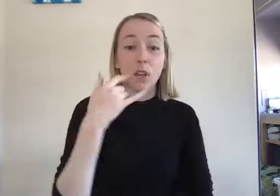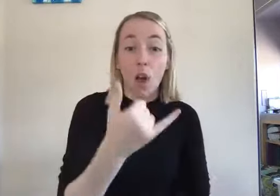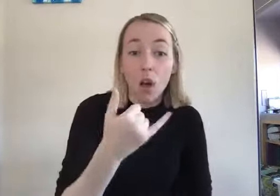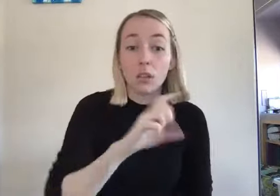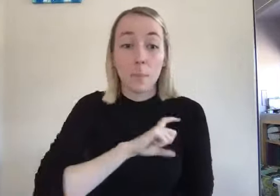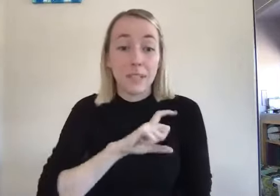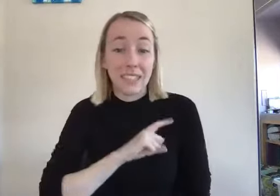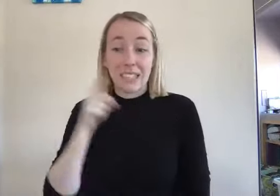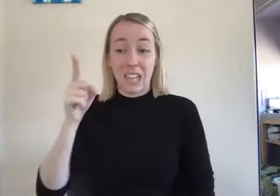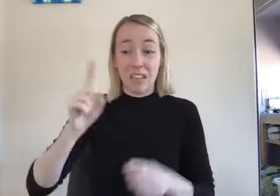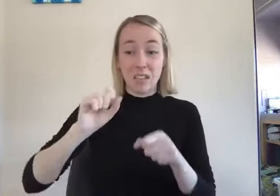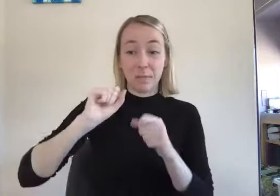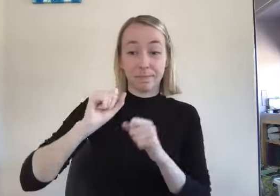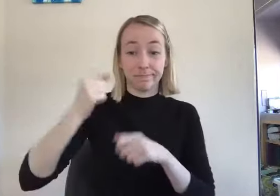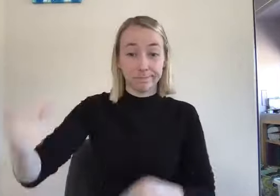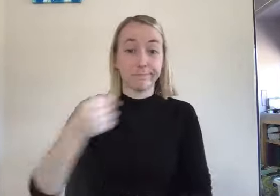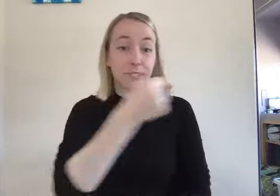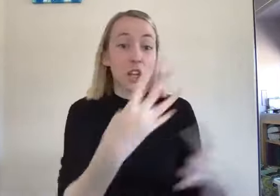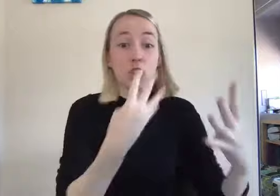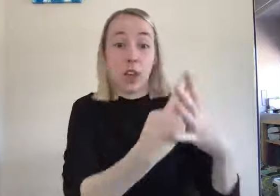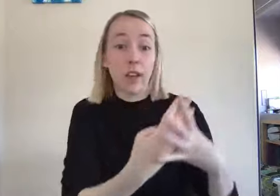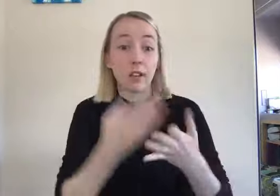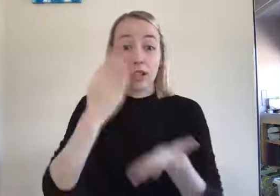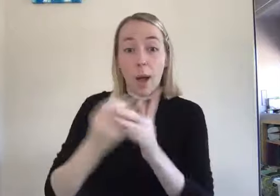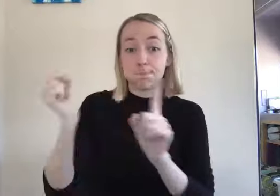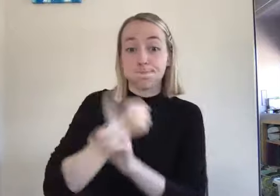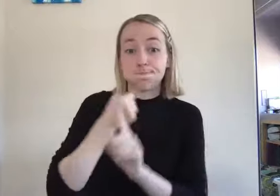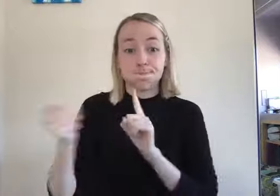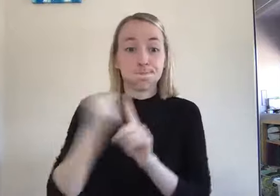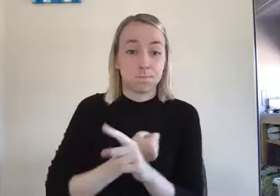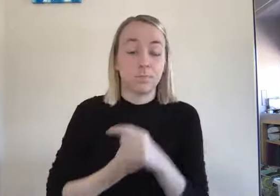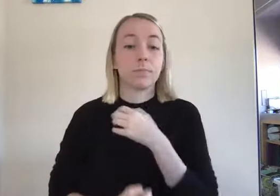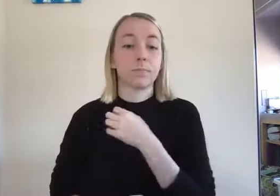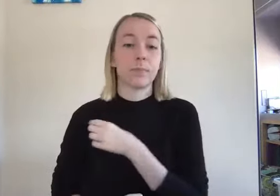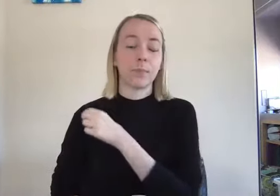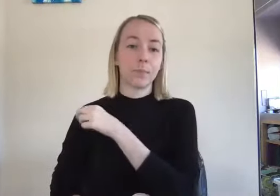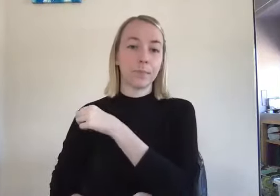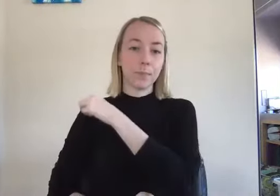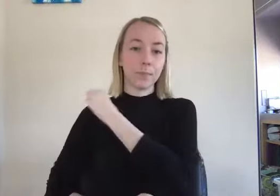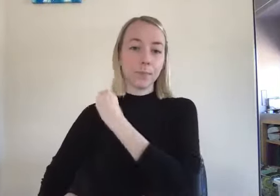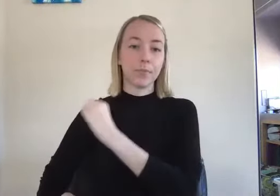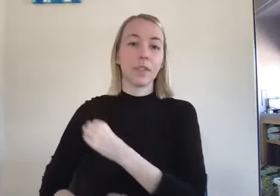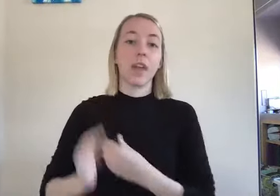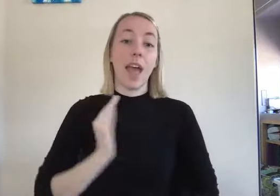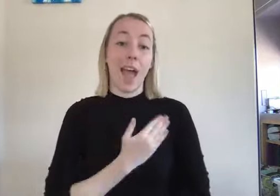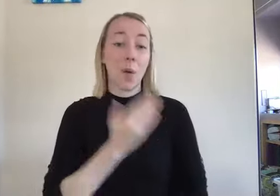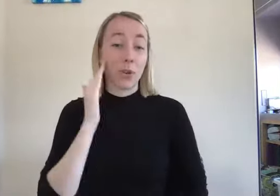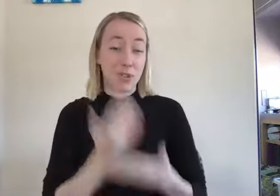and have him taken to jail to get him to stop hitting me. And our youngest daughter, was